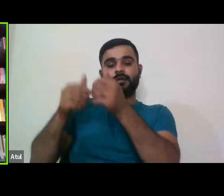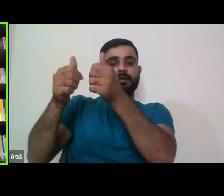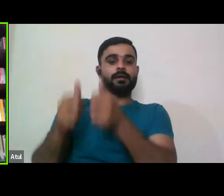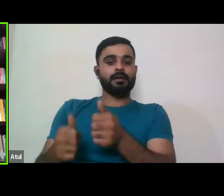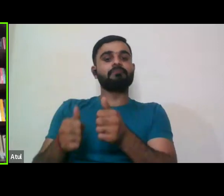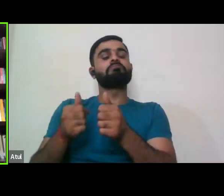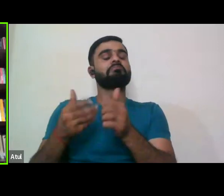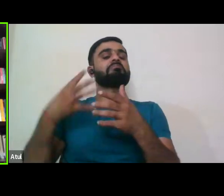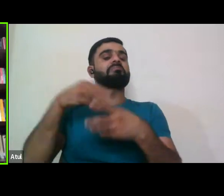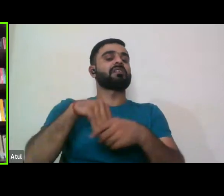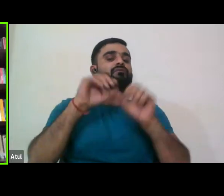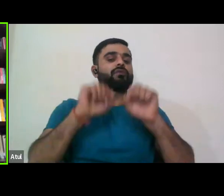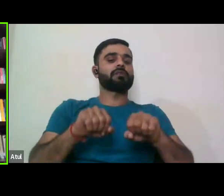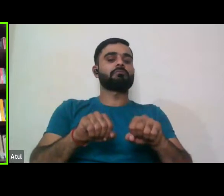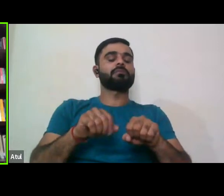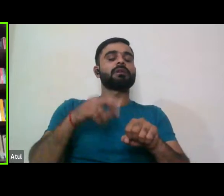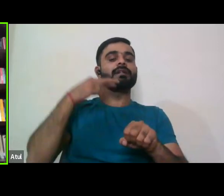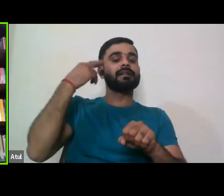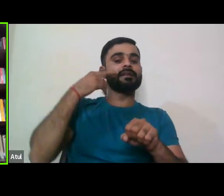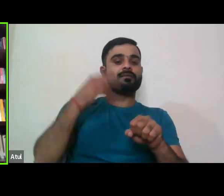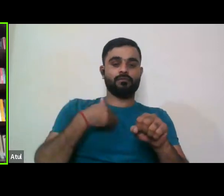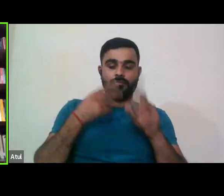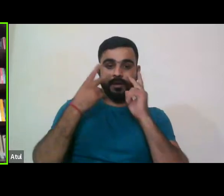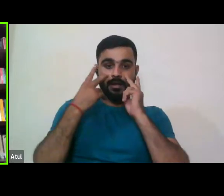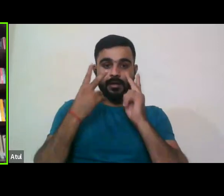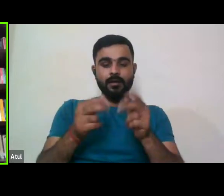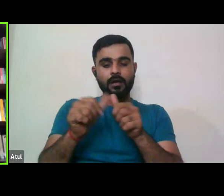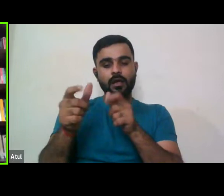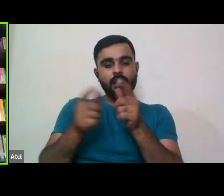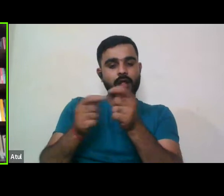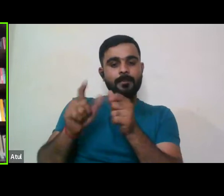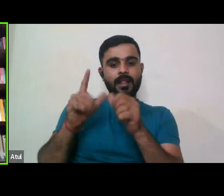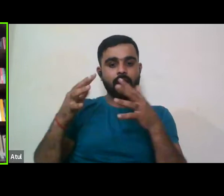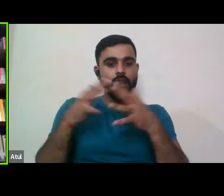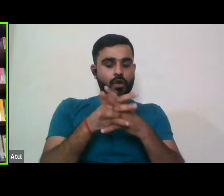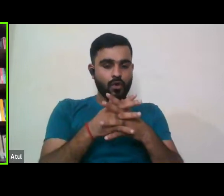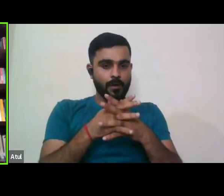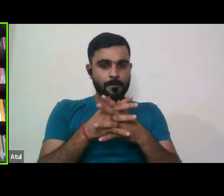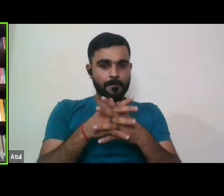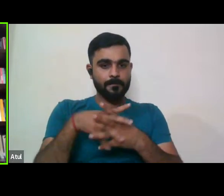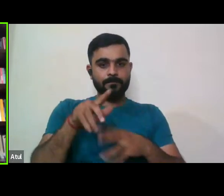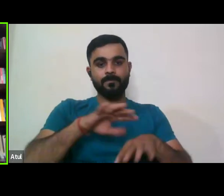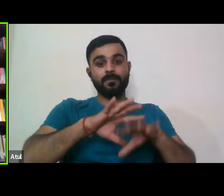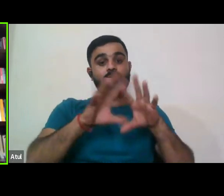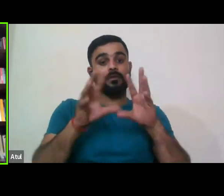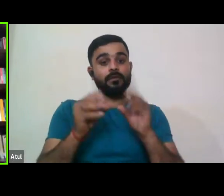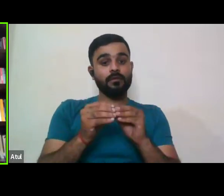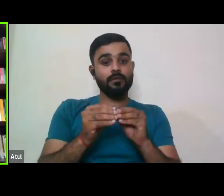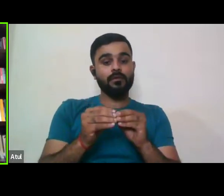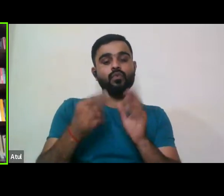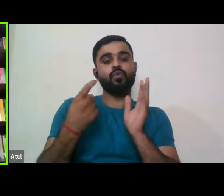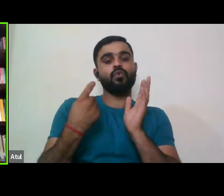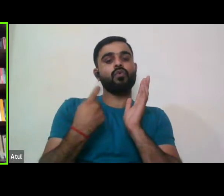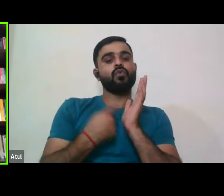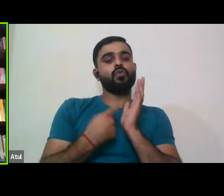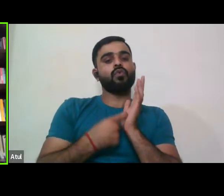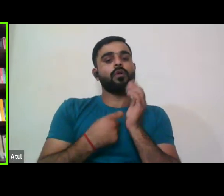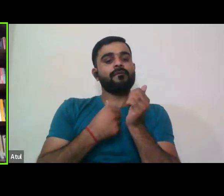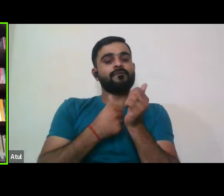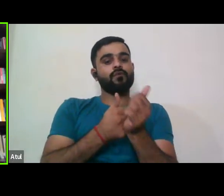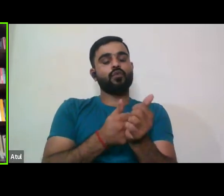is. If that is the case, can we look to administrative law, which has all of these rules for